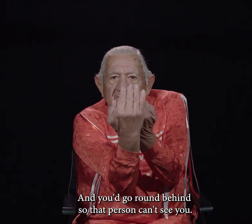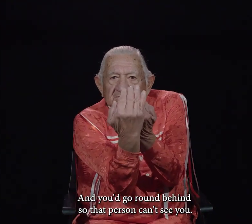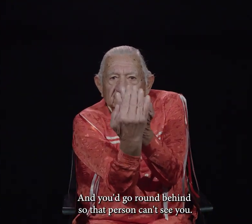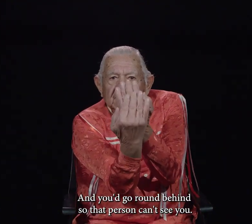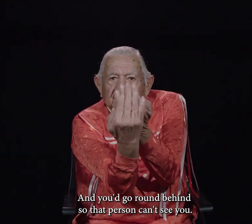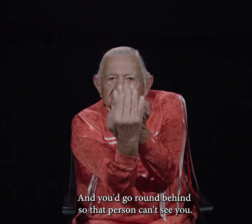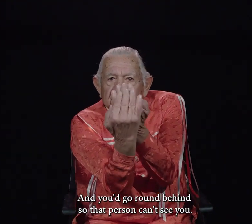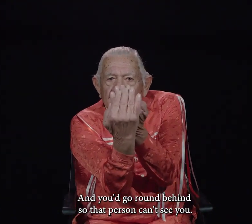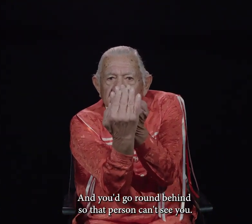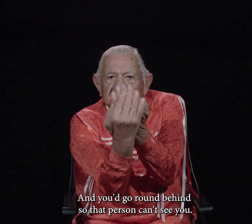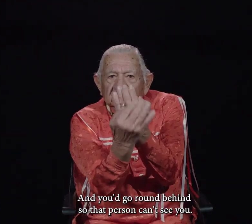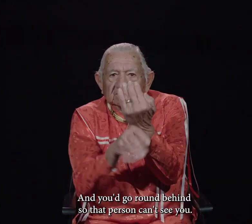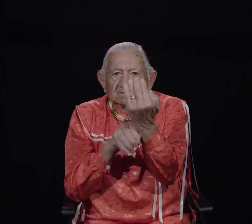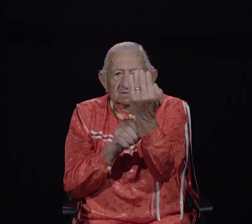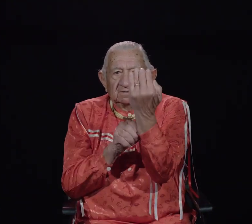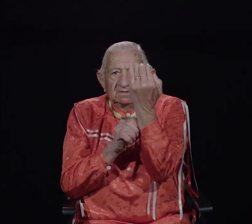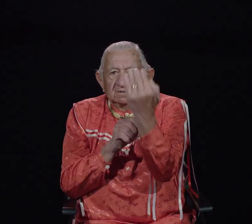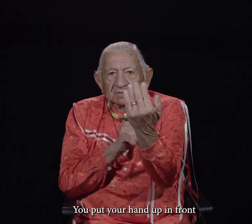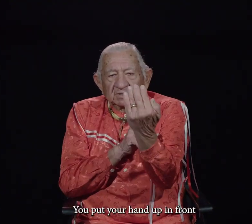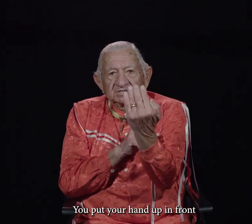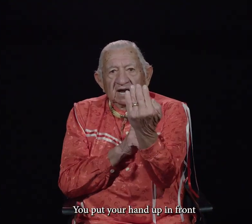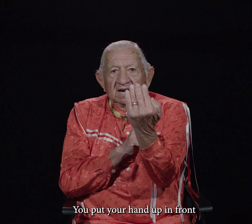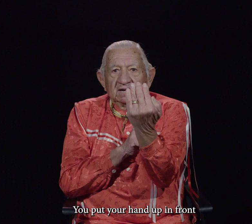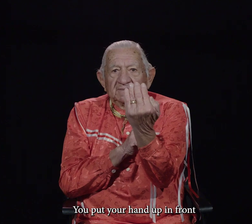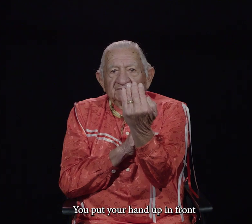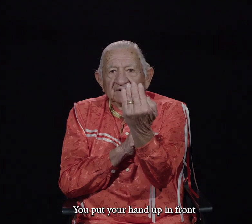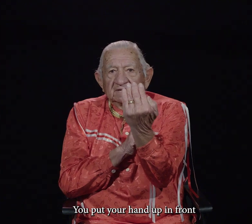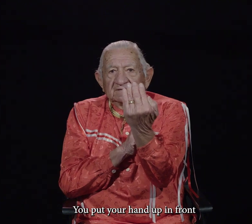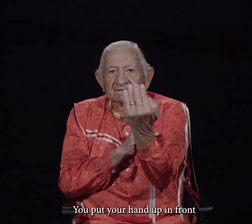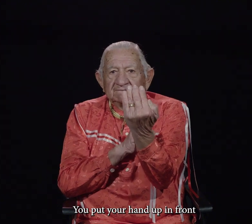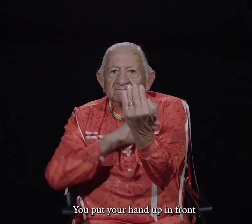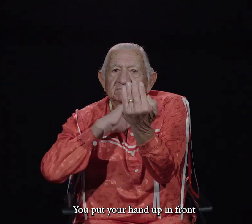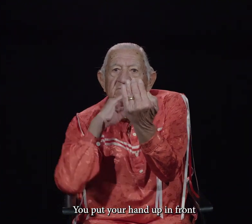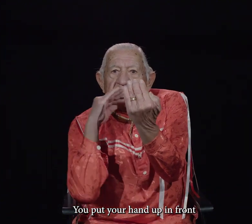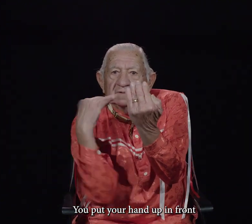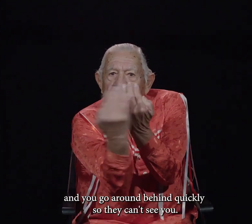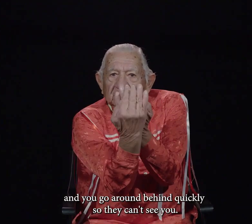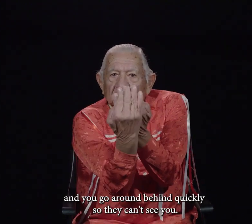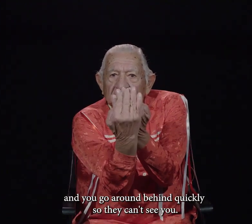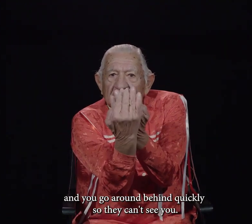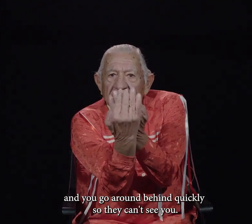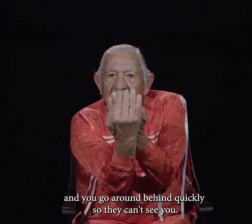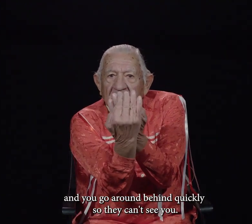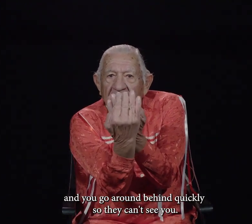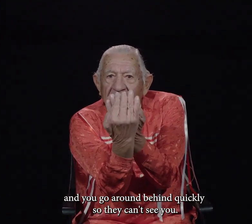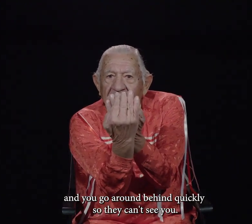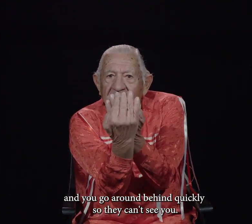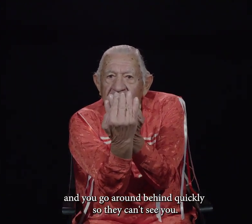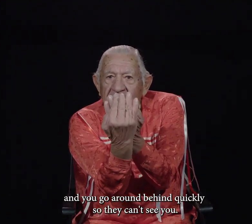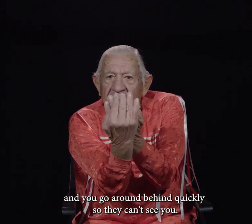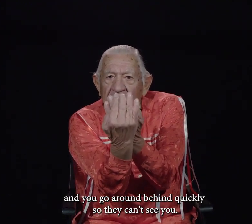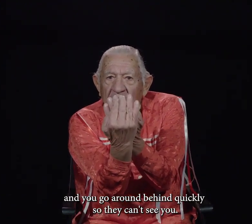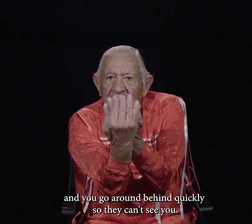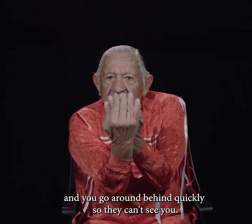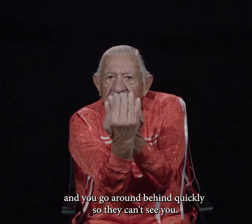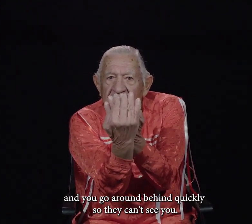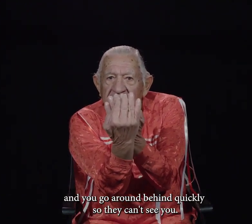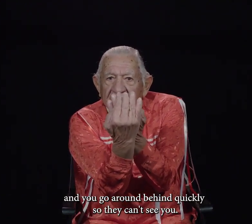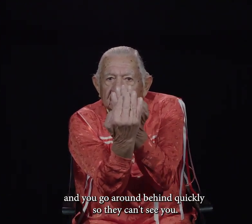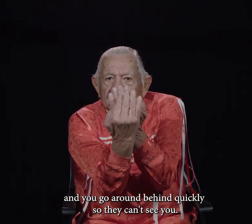so that person can't see you. You put your hand up in front and you'll go round behind quickly so they can't